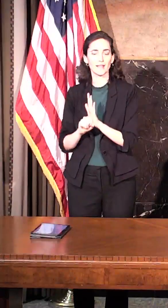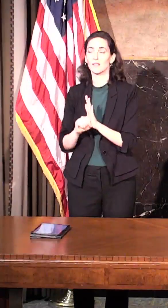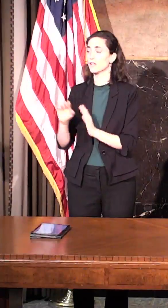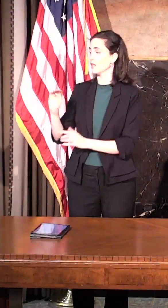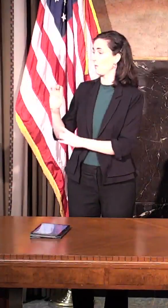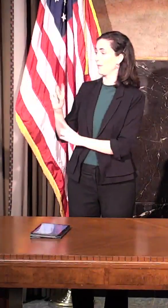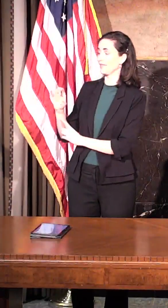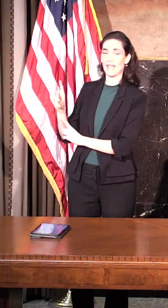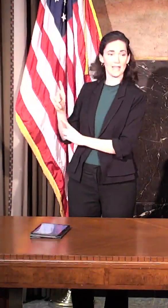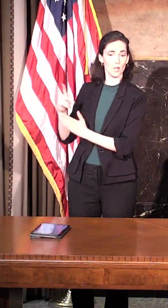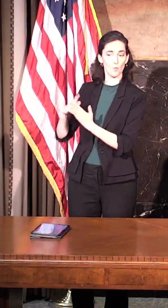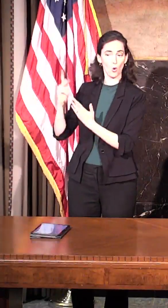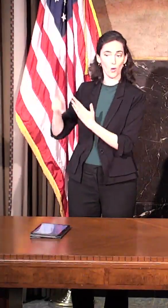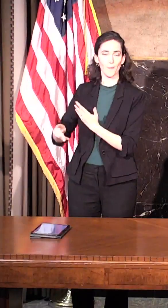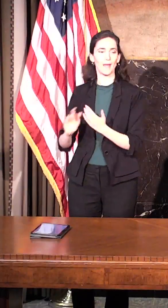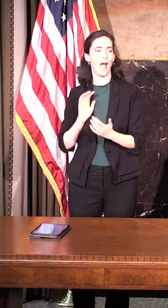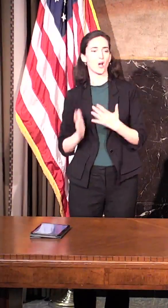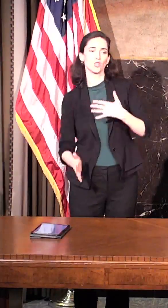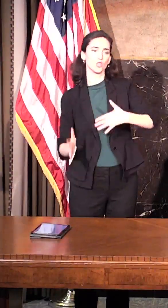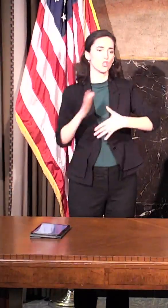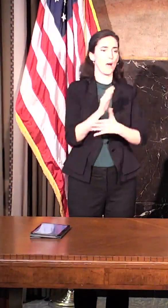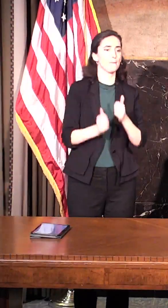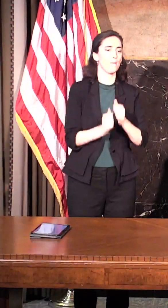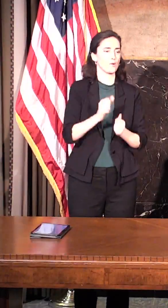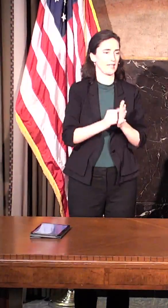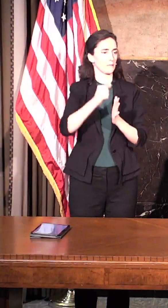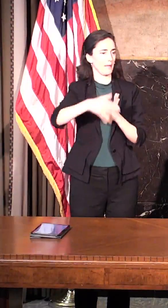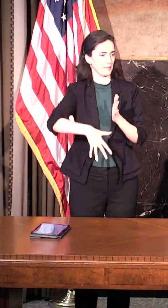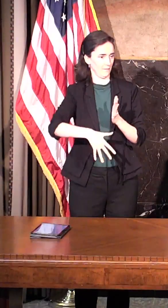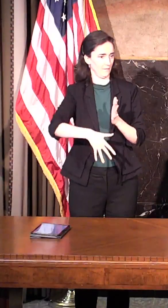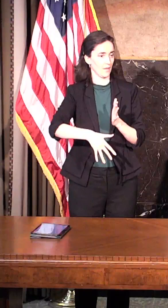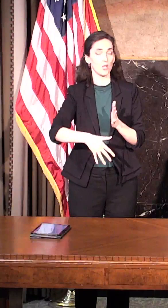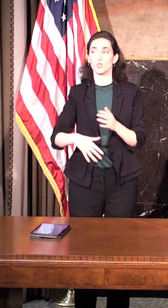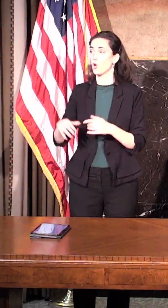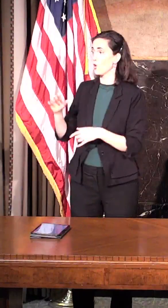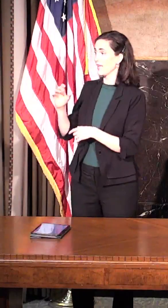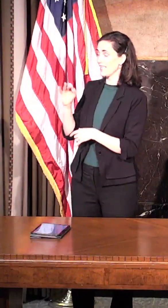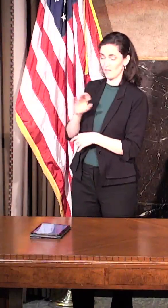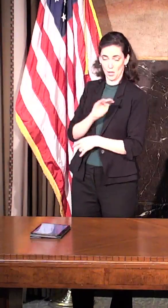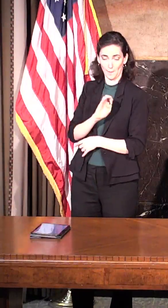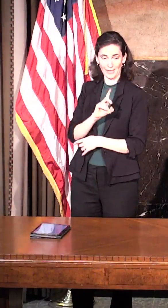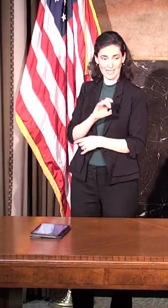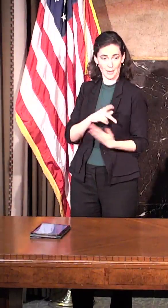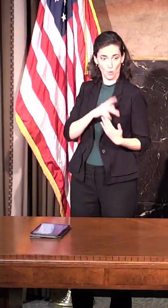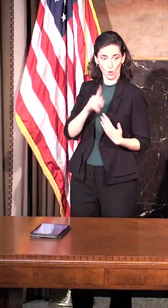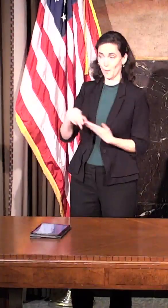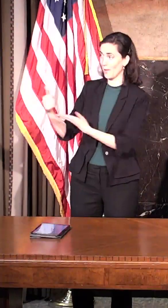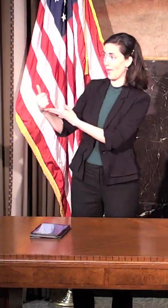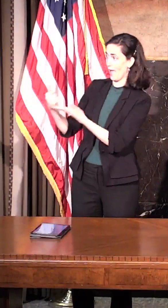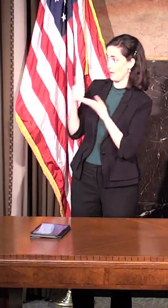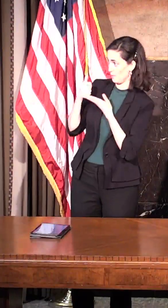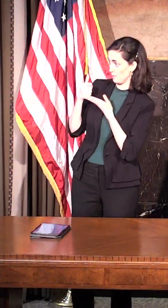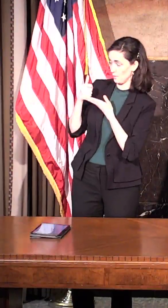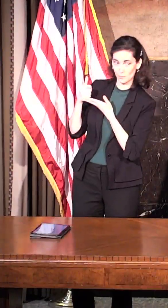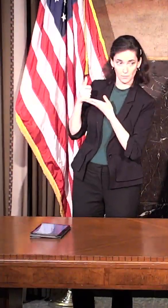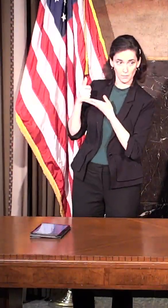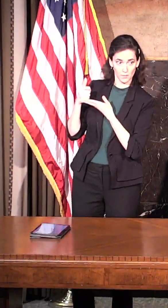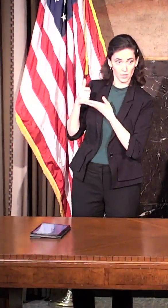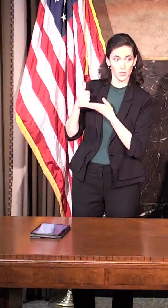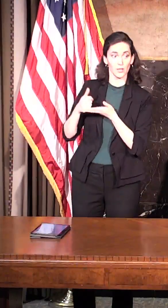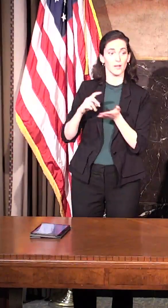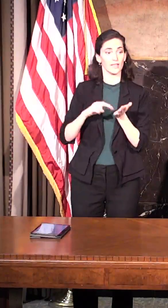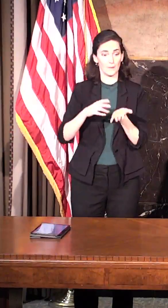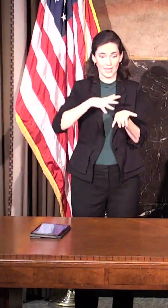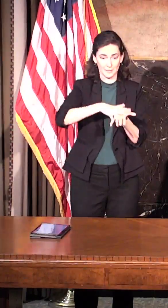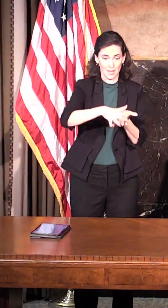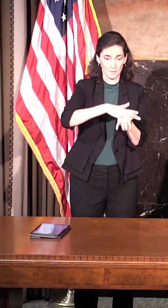biggest expenditure item. And so anytime you get relief on the Medicaid program and lower the expenses